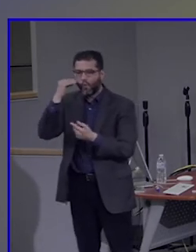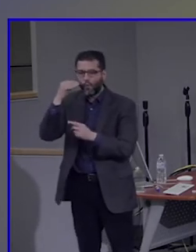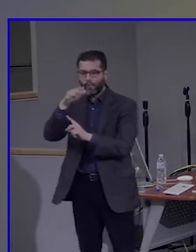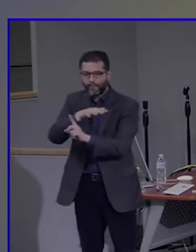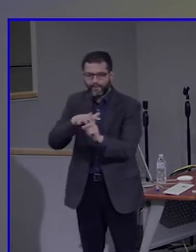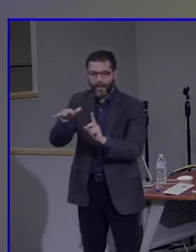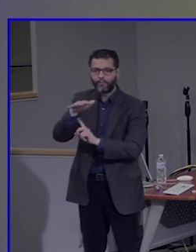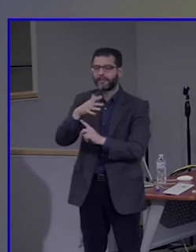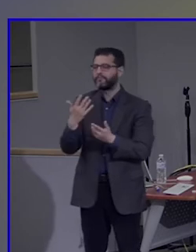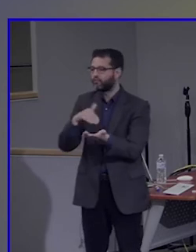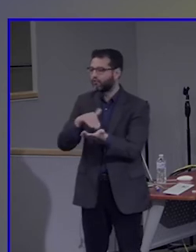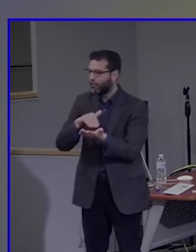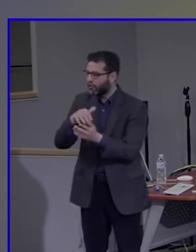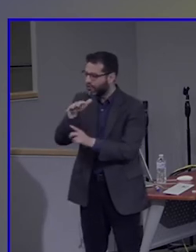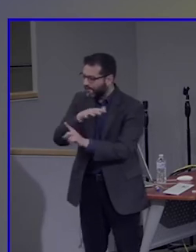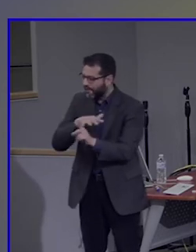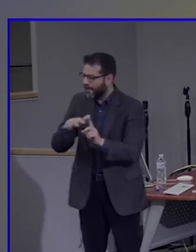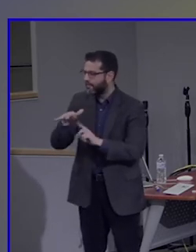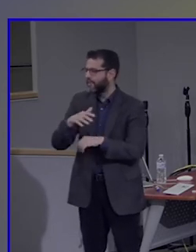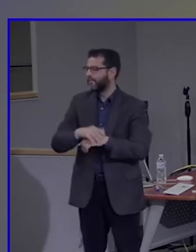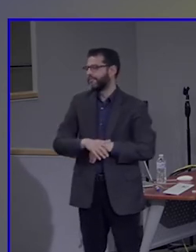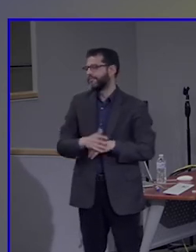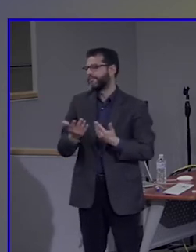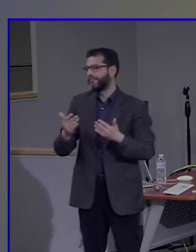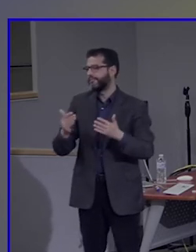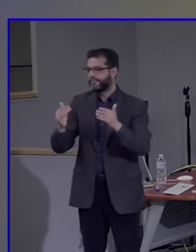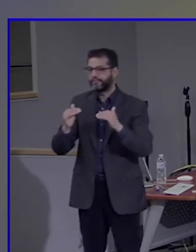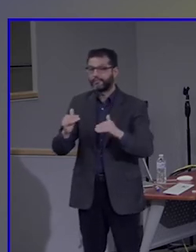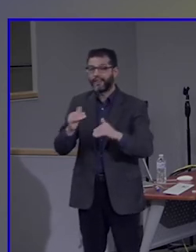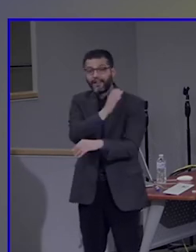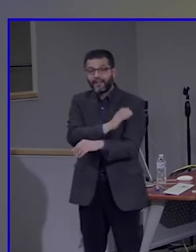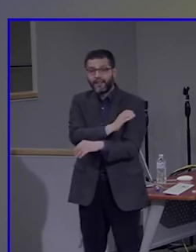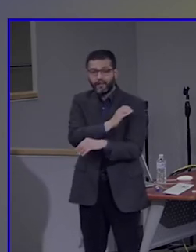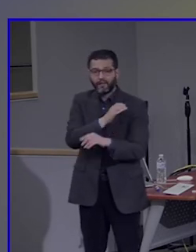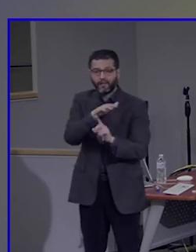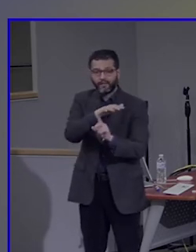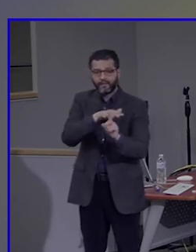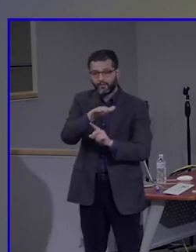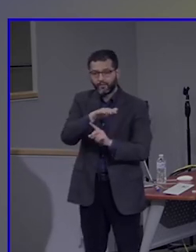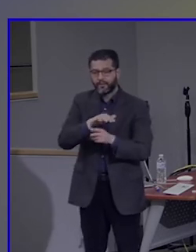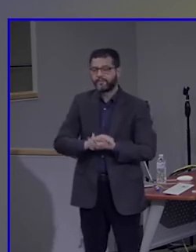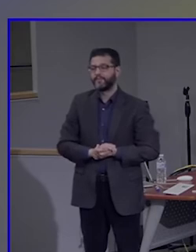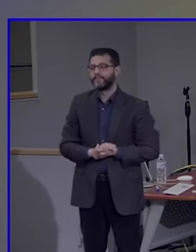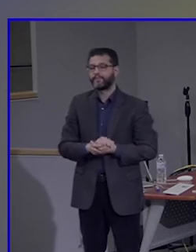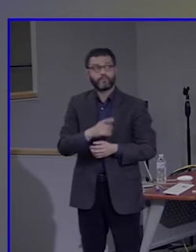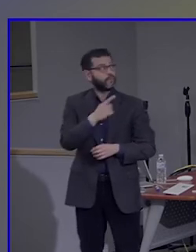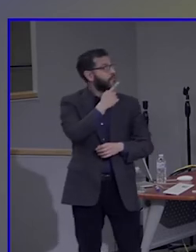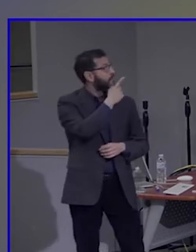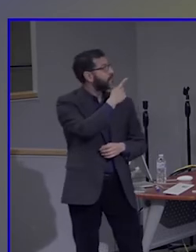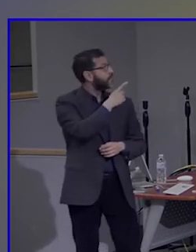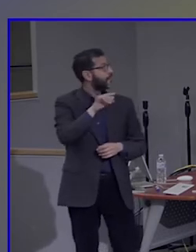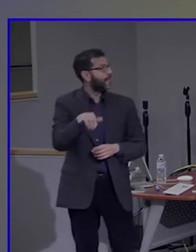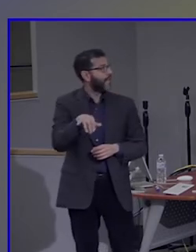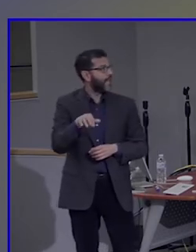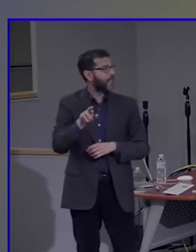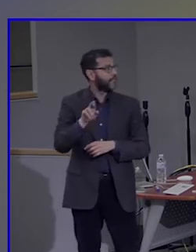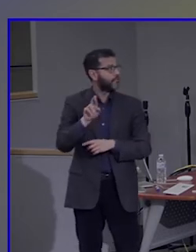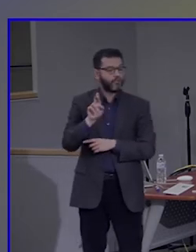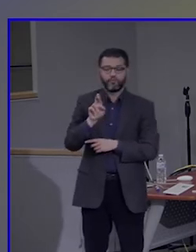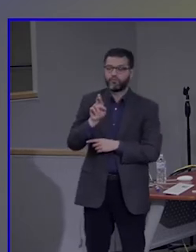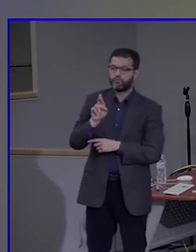office in the clinic and so this is the wrapped abbey